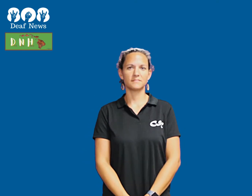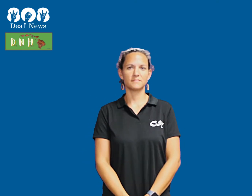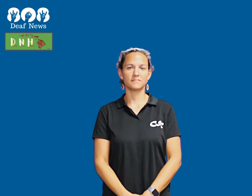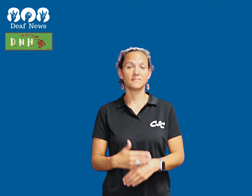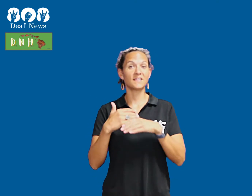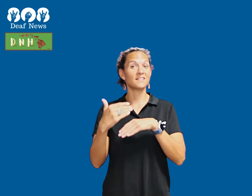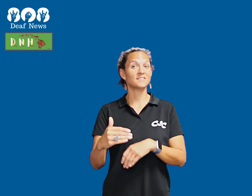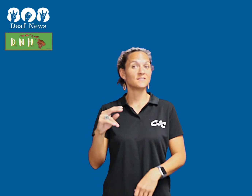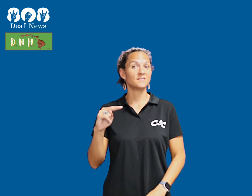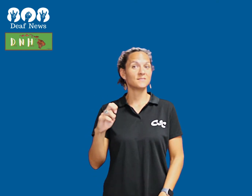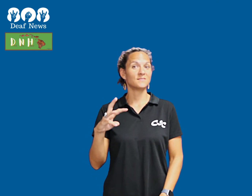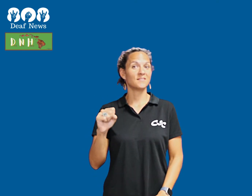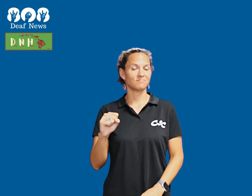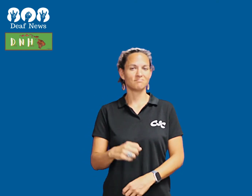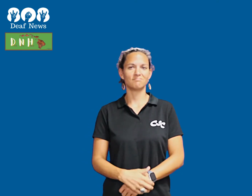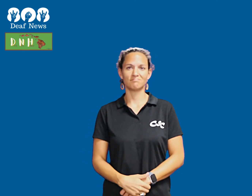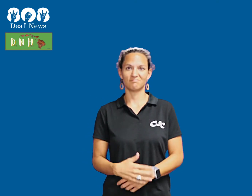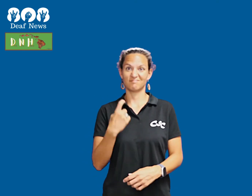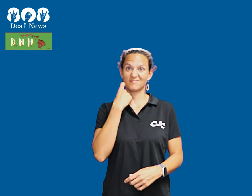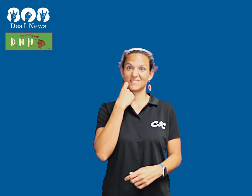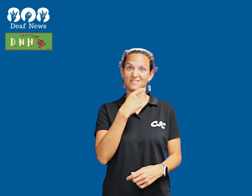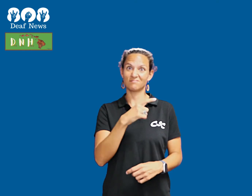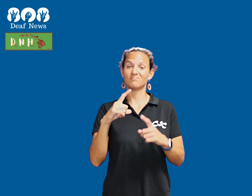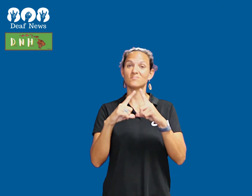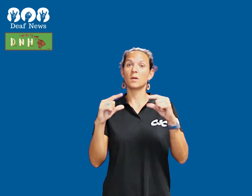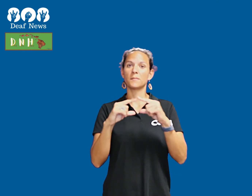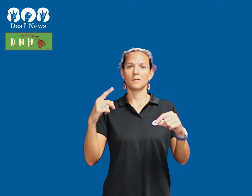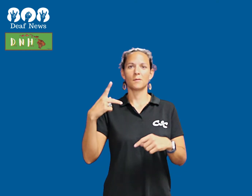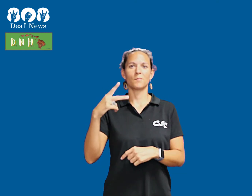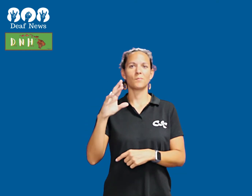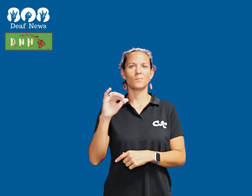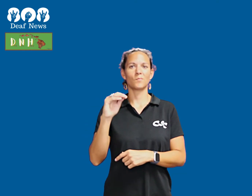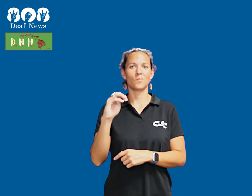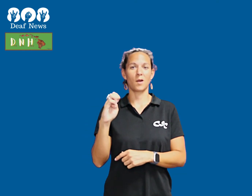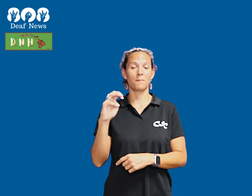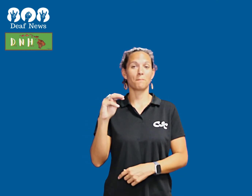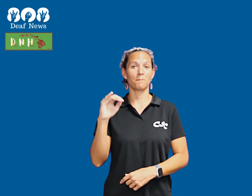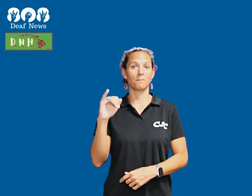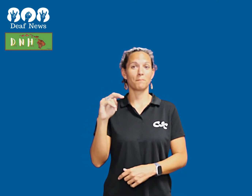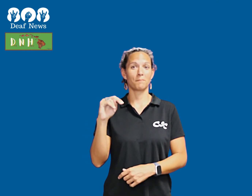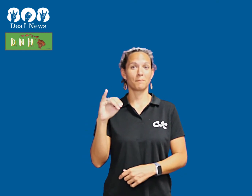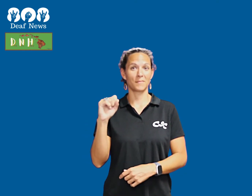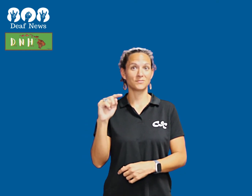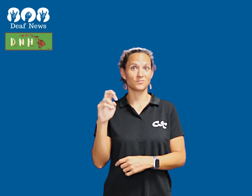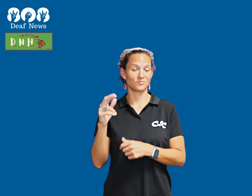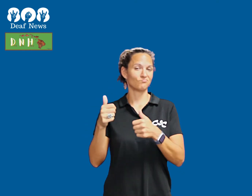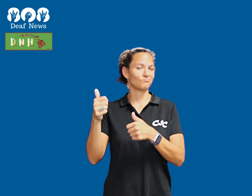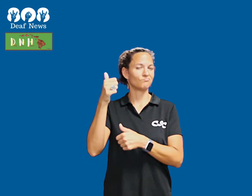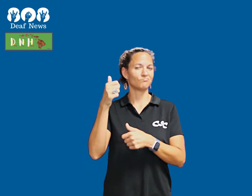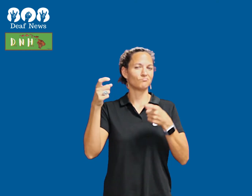The next part of the news is about travel. Japanese Prime Minister just announced that their